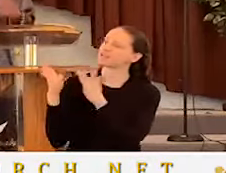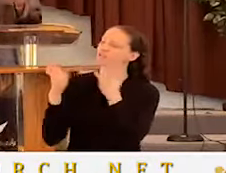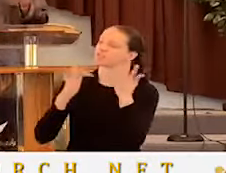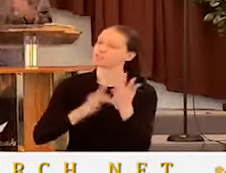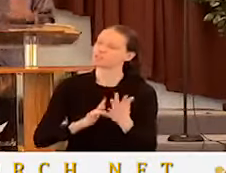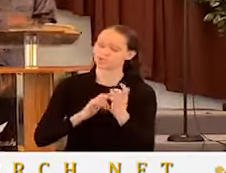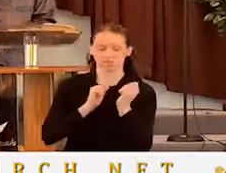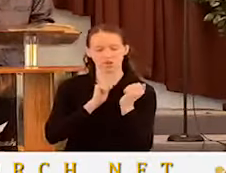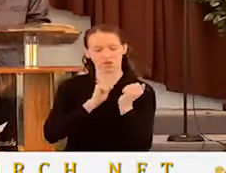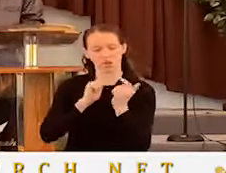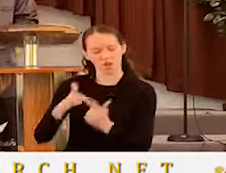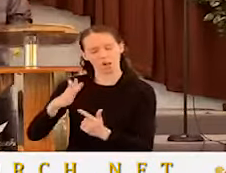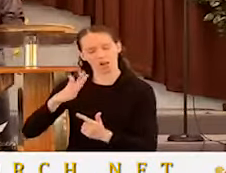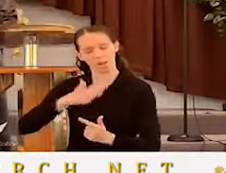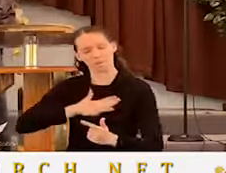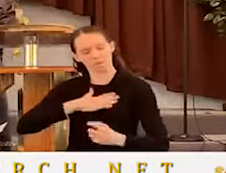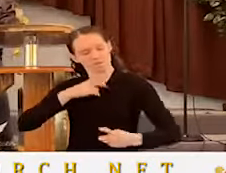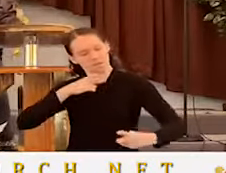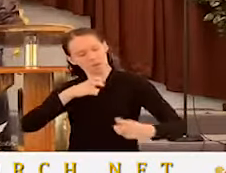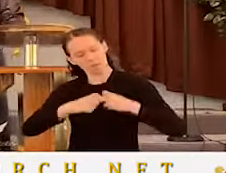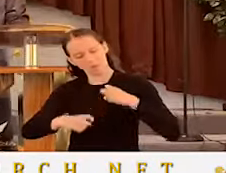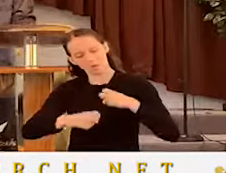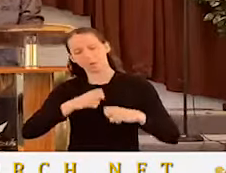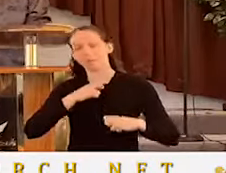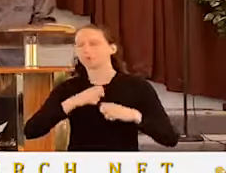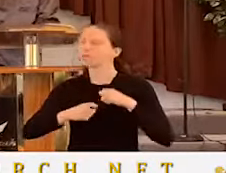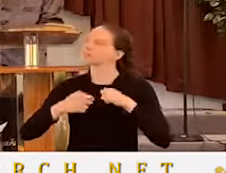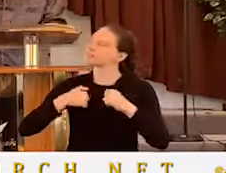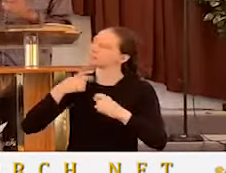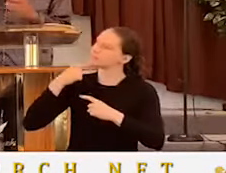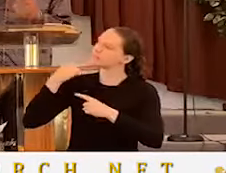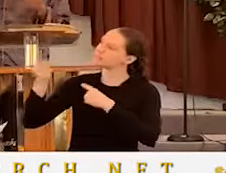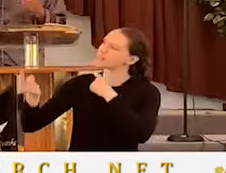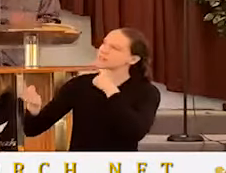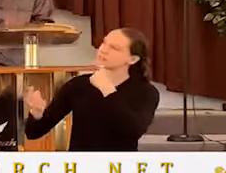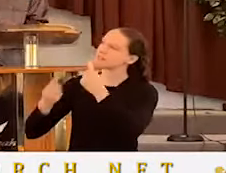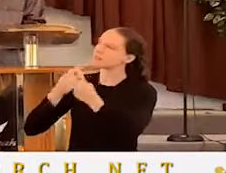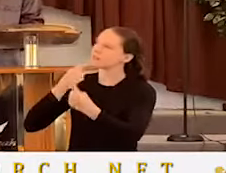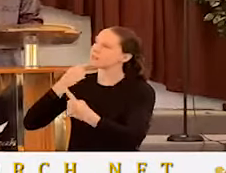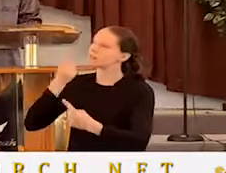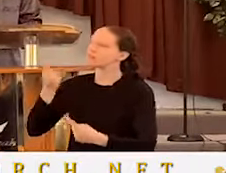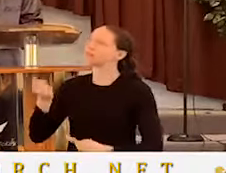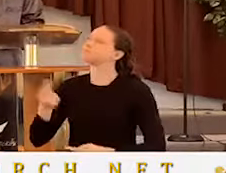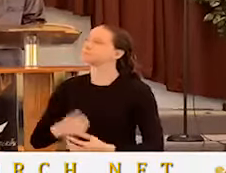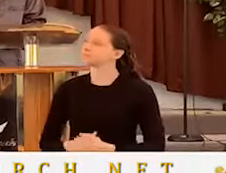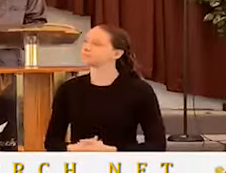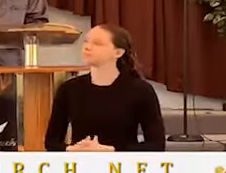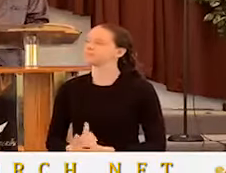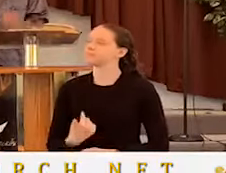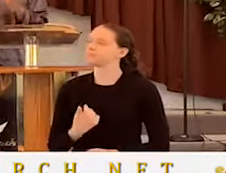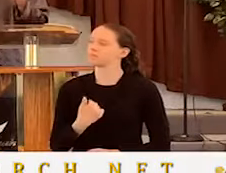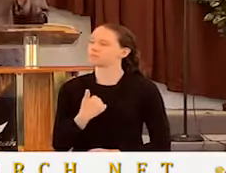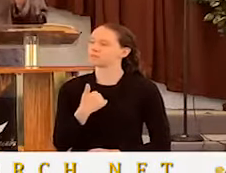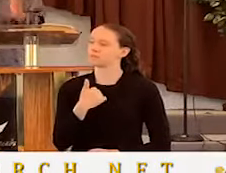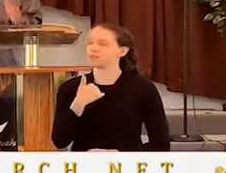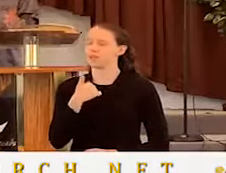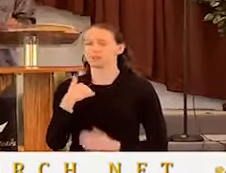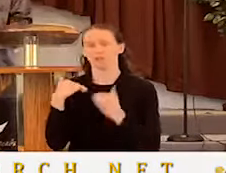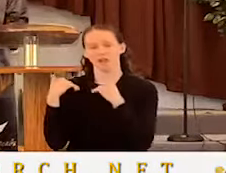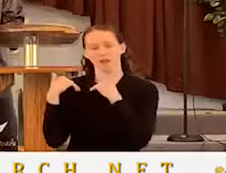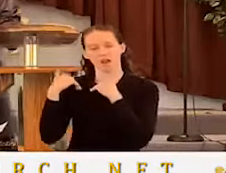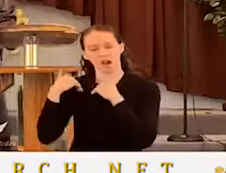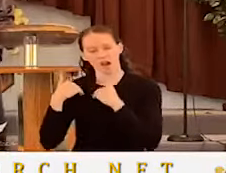all of my troubles. I cannot bear